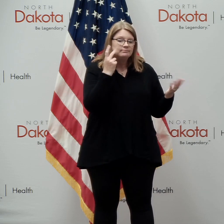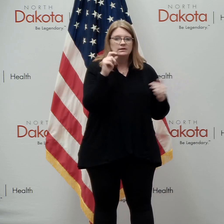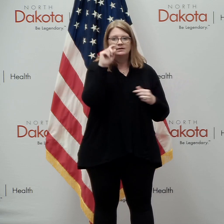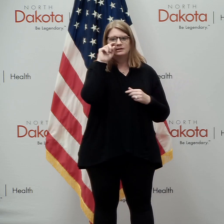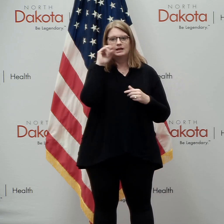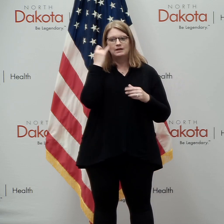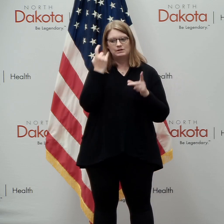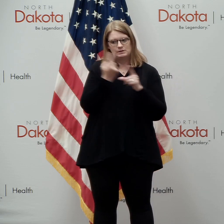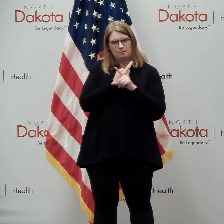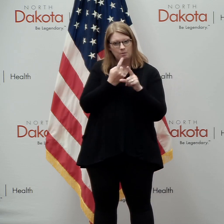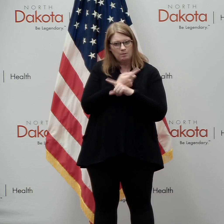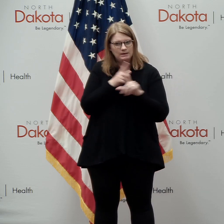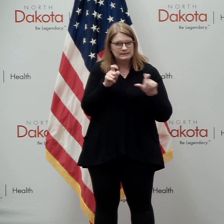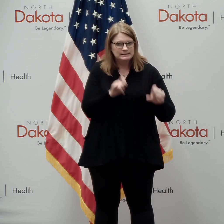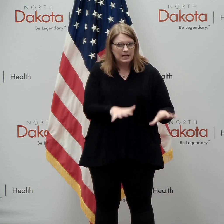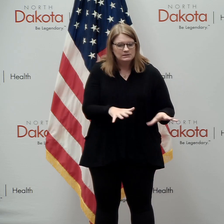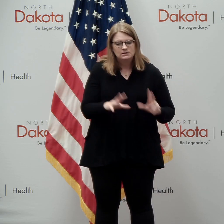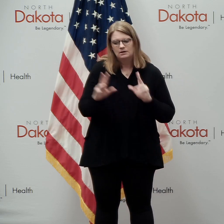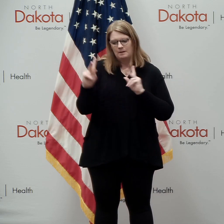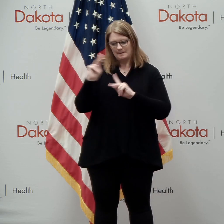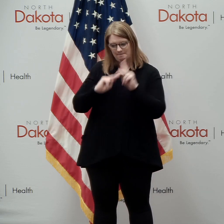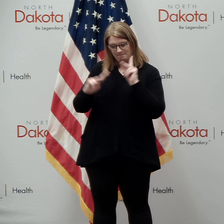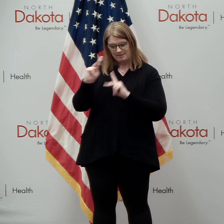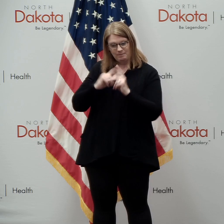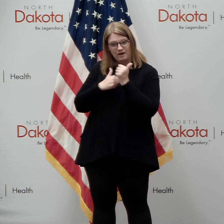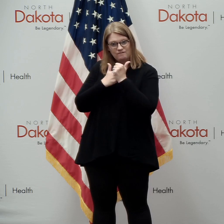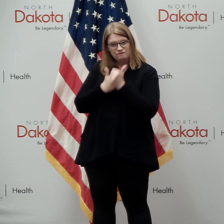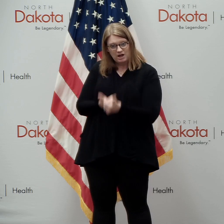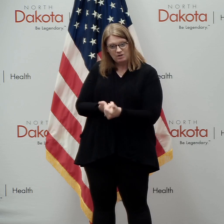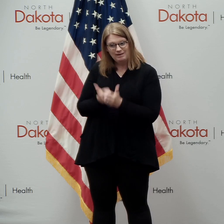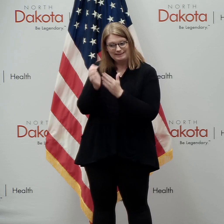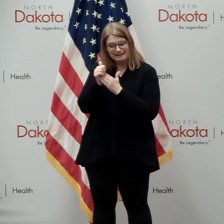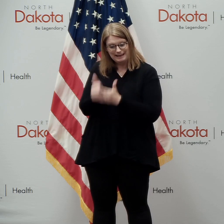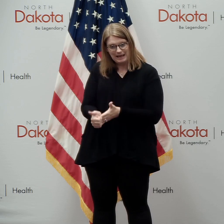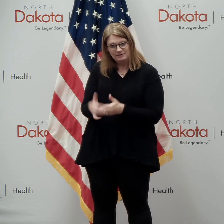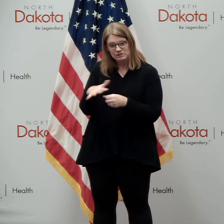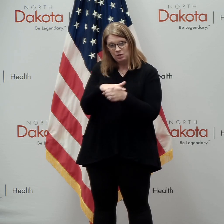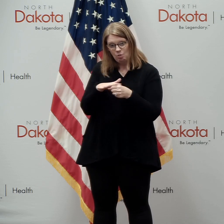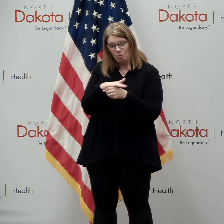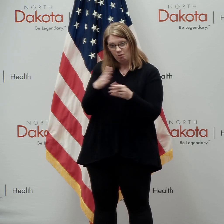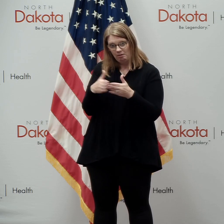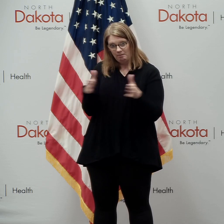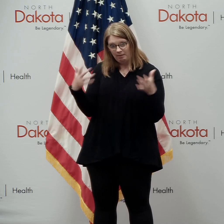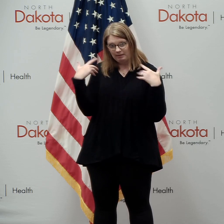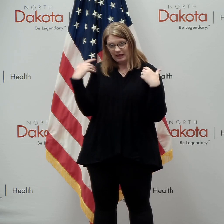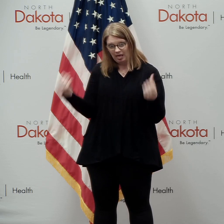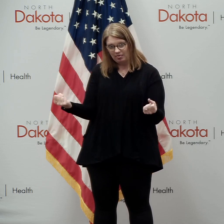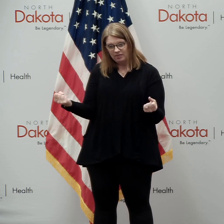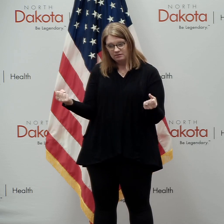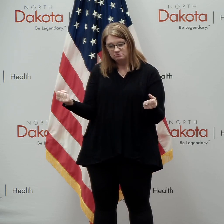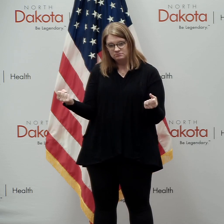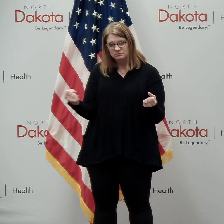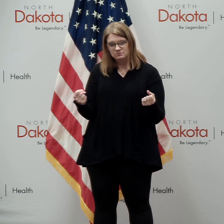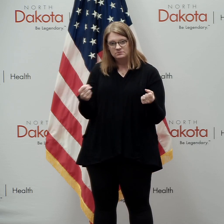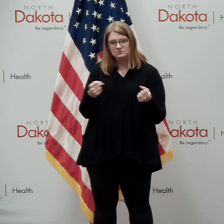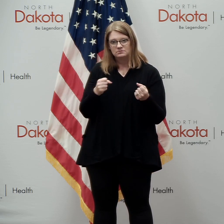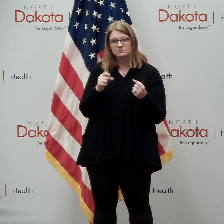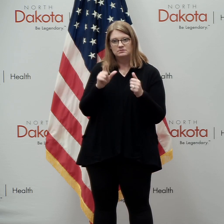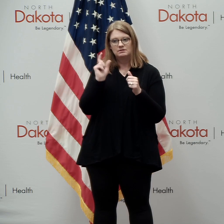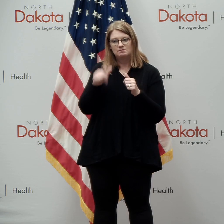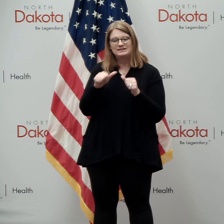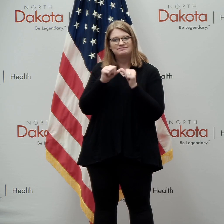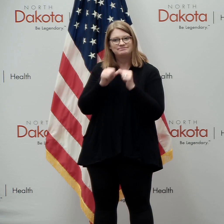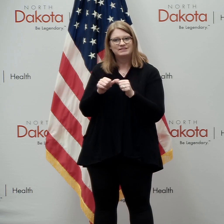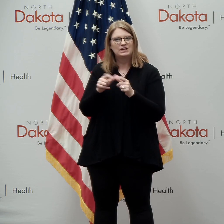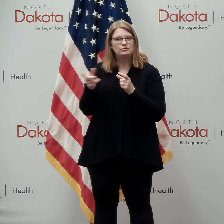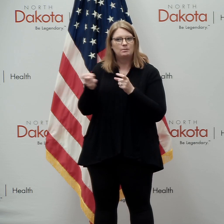of testing and people are following the guidelines of local public health, we want to just keep managing our way through